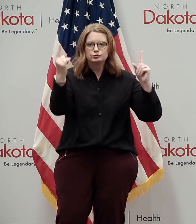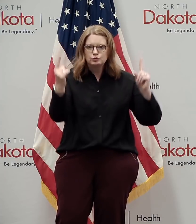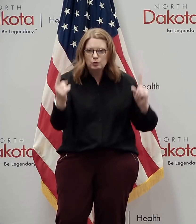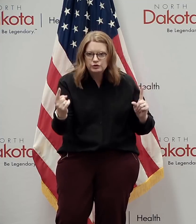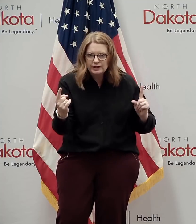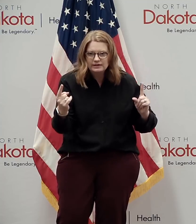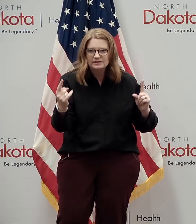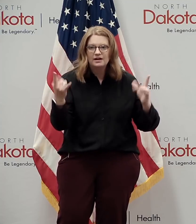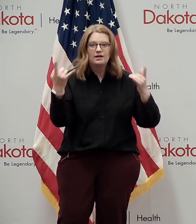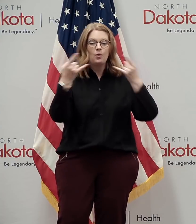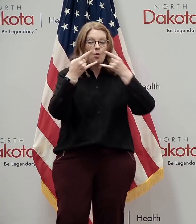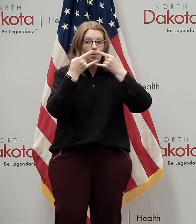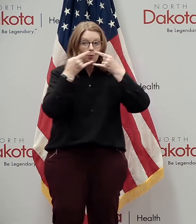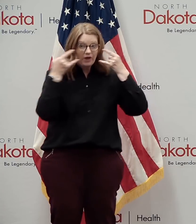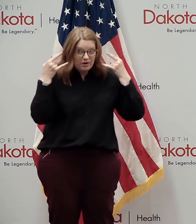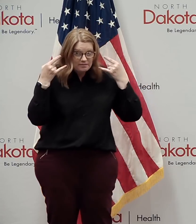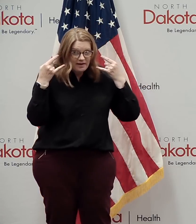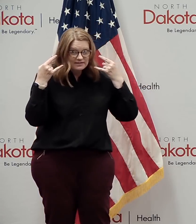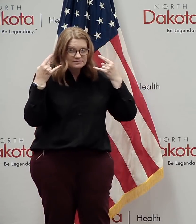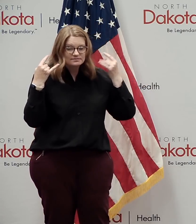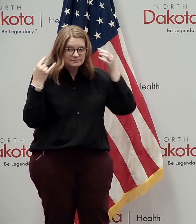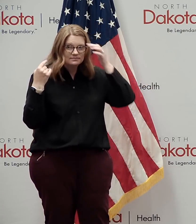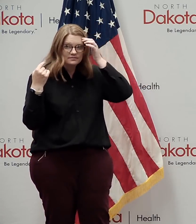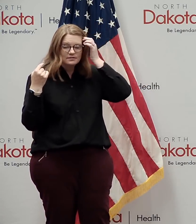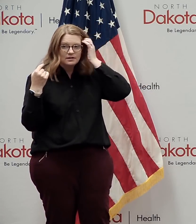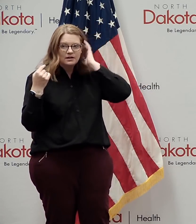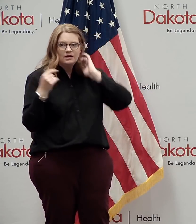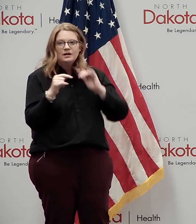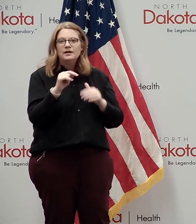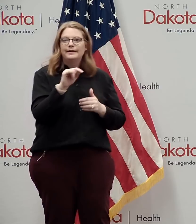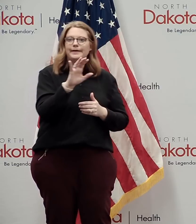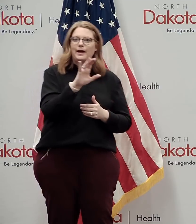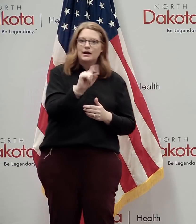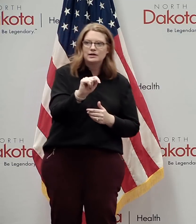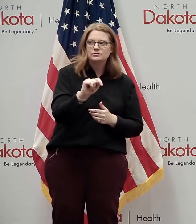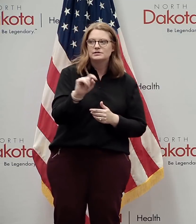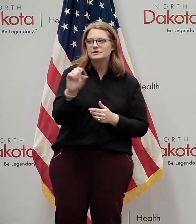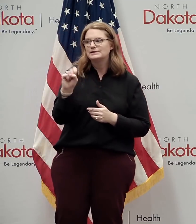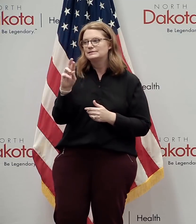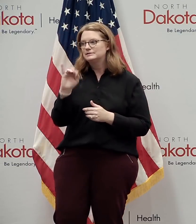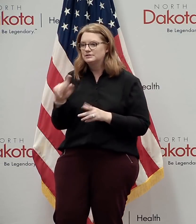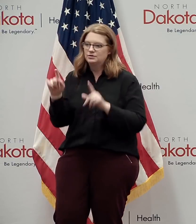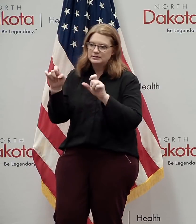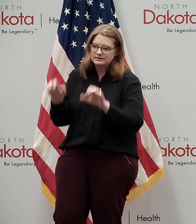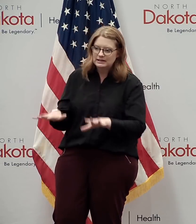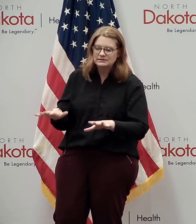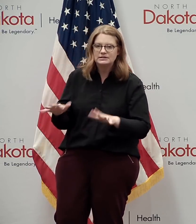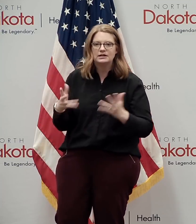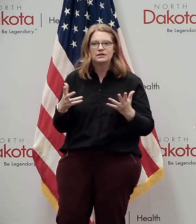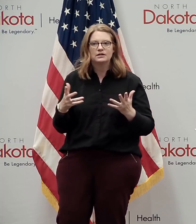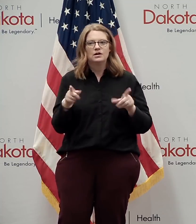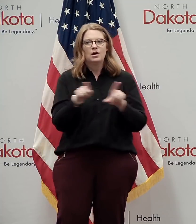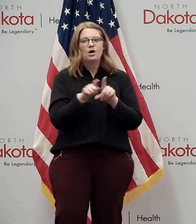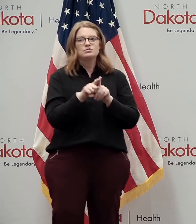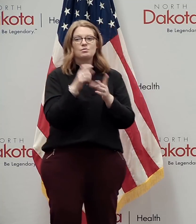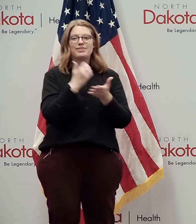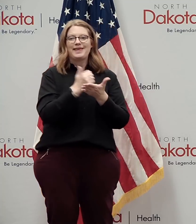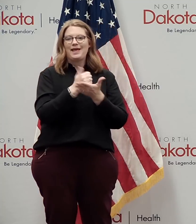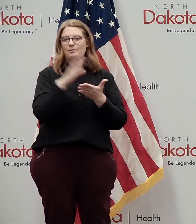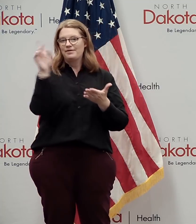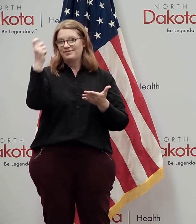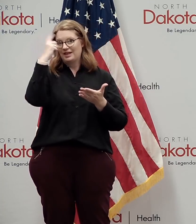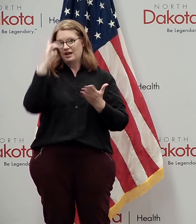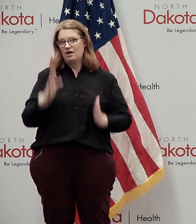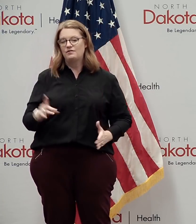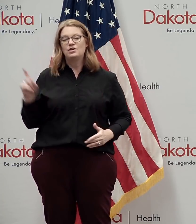distancing, wearing masks, contact tracing, serial testing, but also with the help of the governor